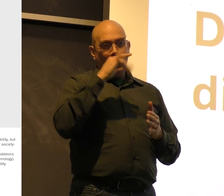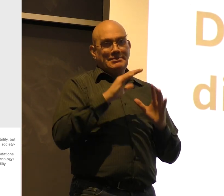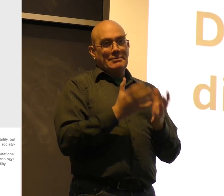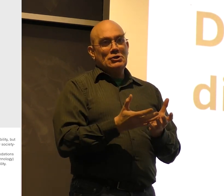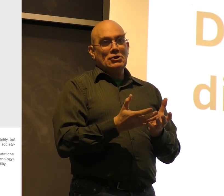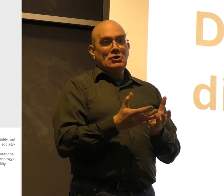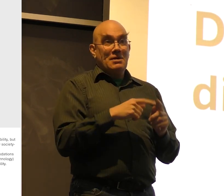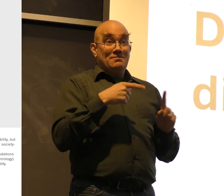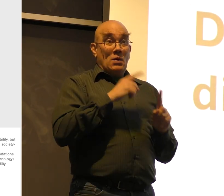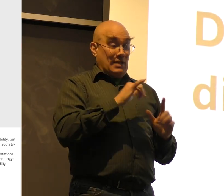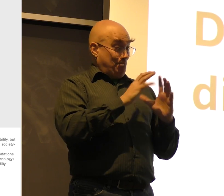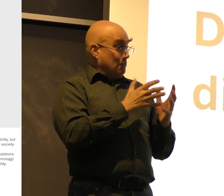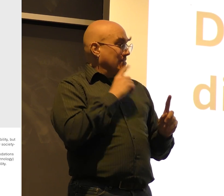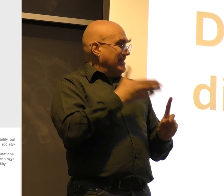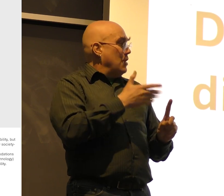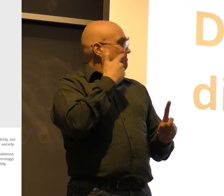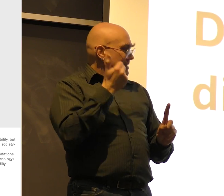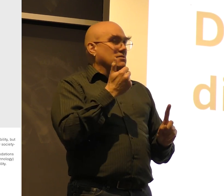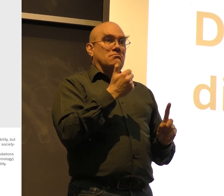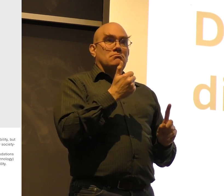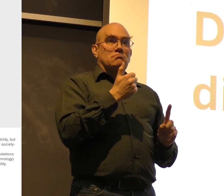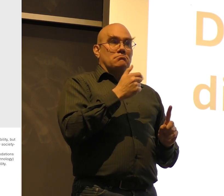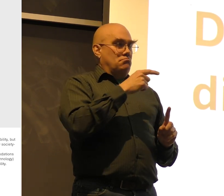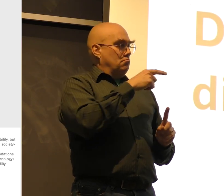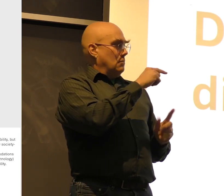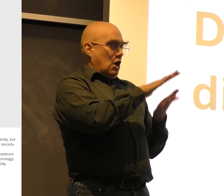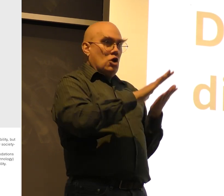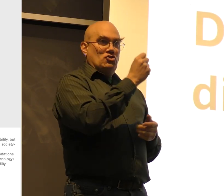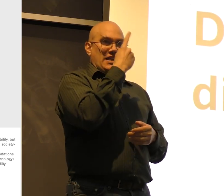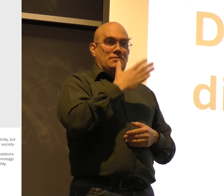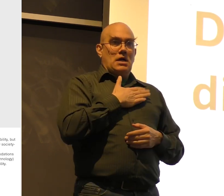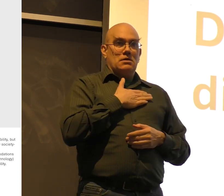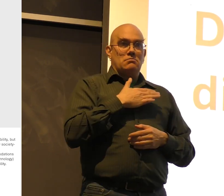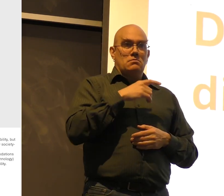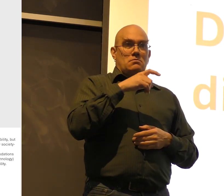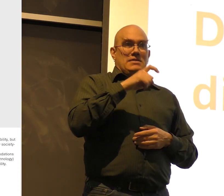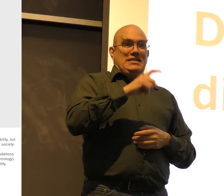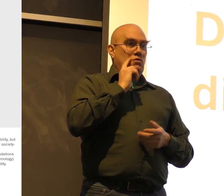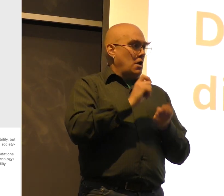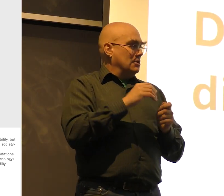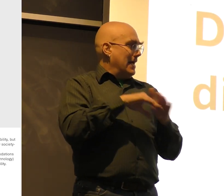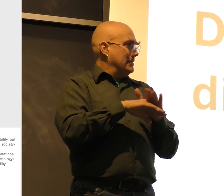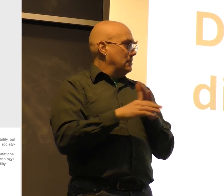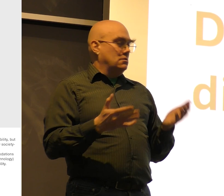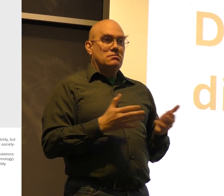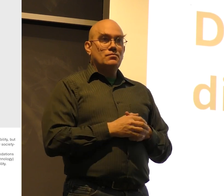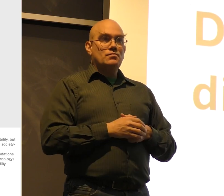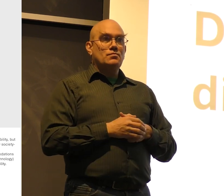because of the presence of the interpreters, the presence of the accommodation. Because of that, the college understands my need to be accommodated